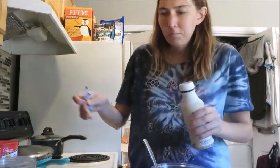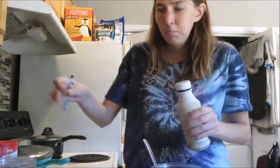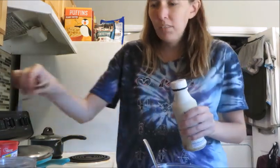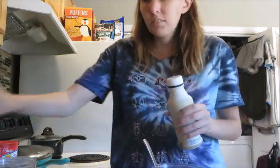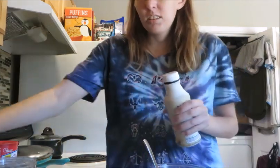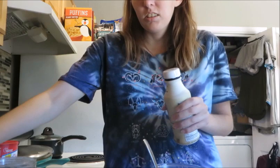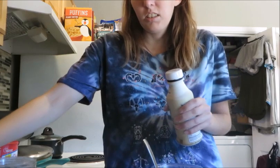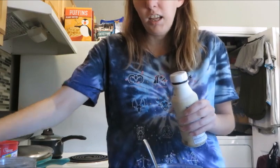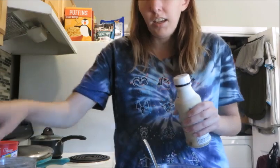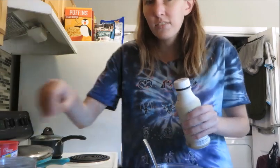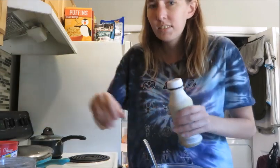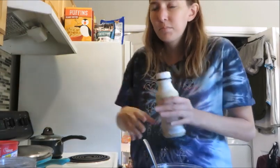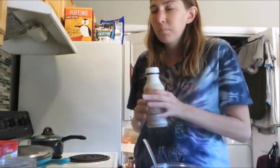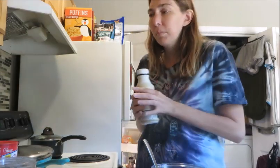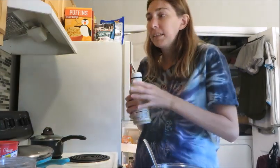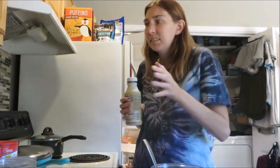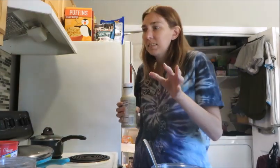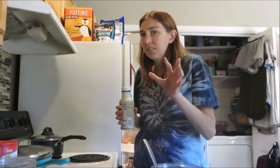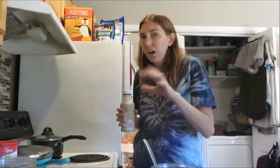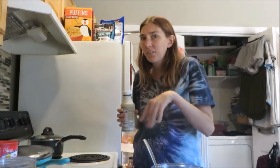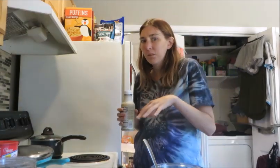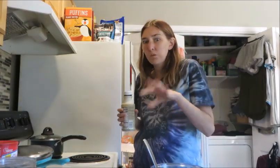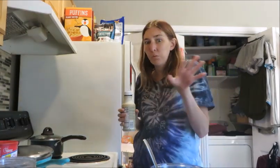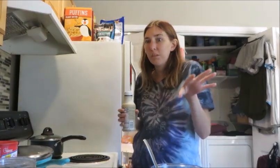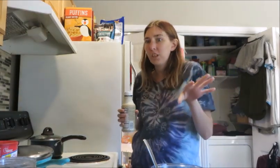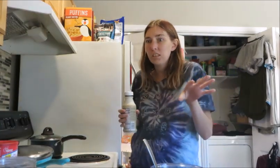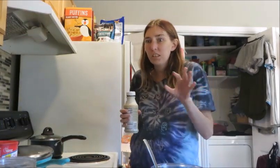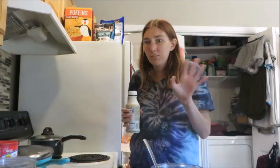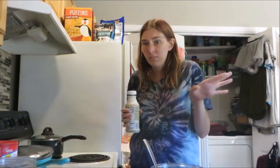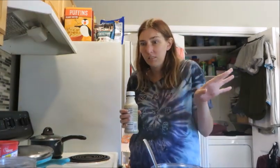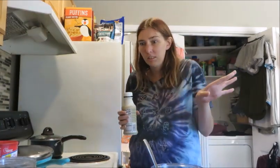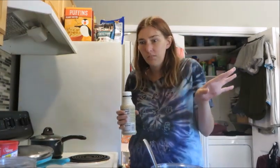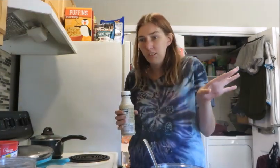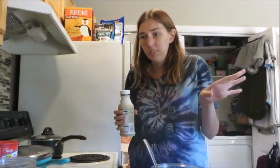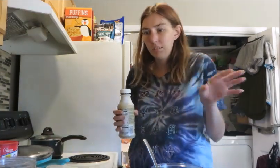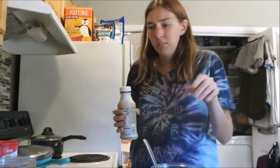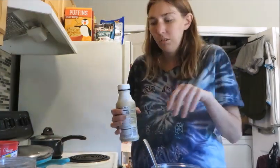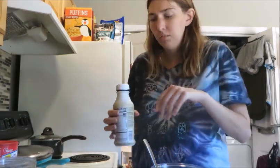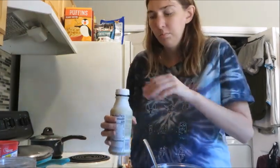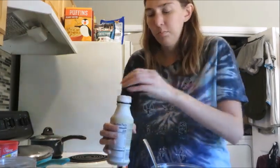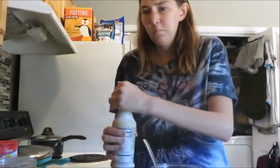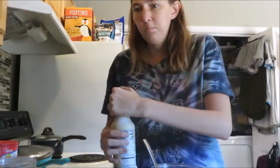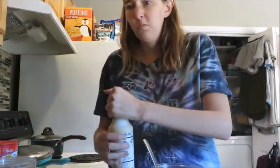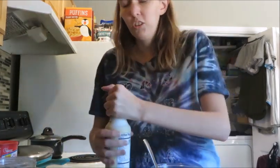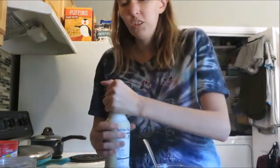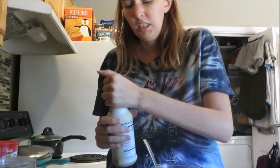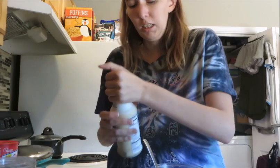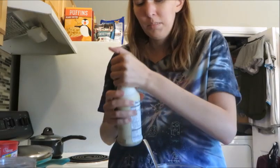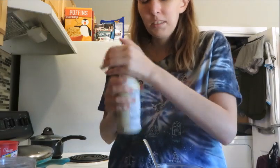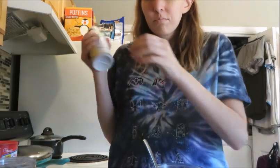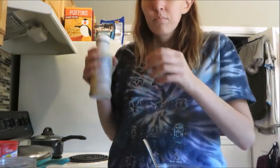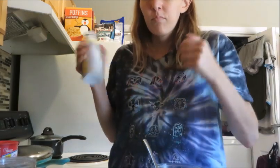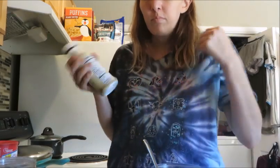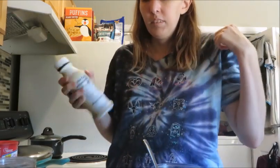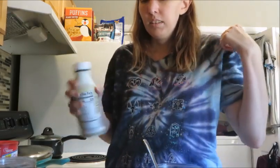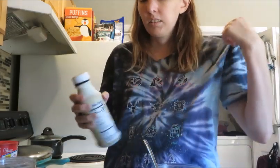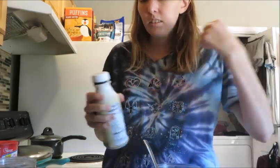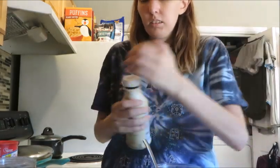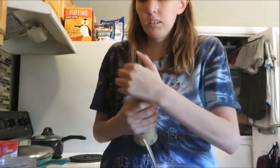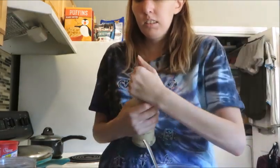But I've mixed coffee creamers with my chai tea, like, since forever, or for a long time.